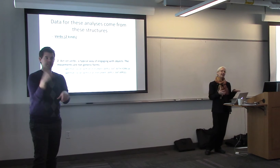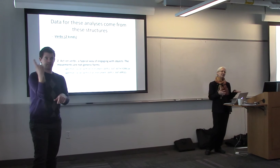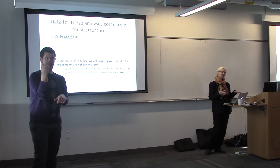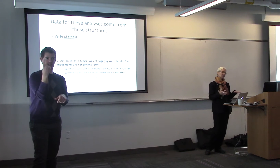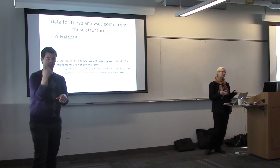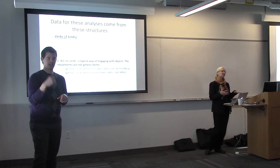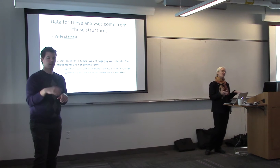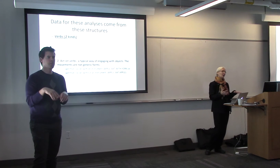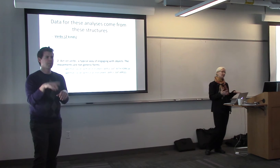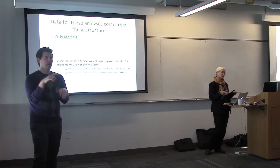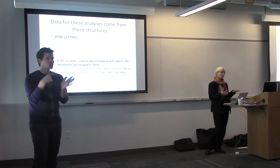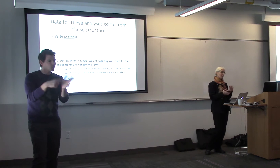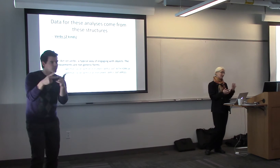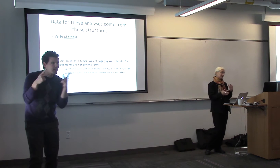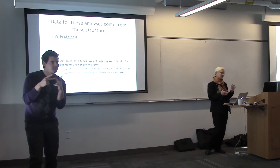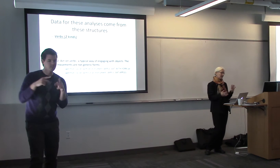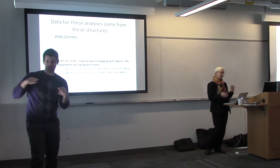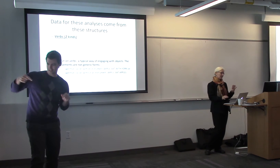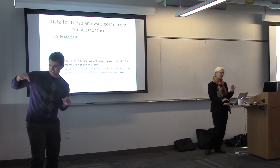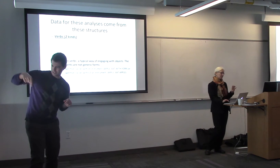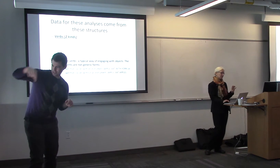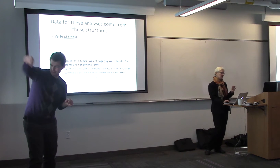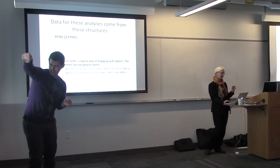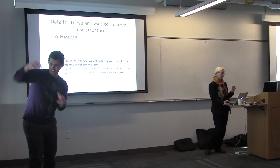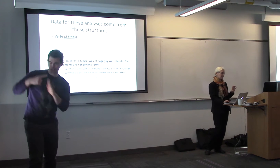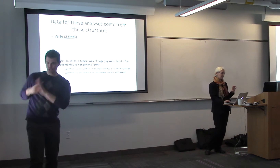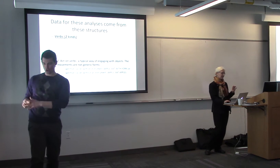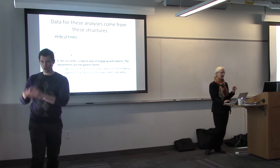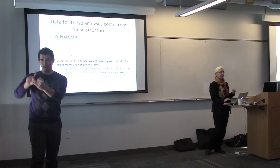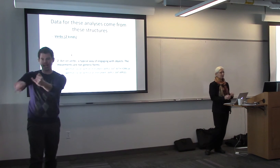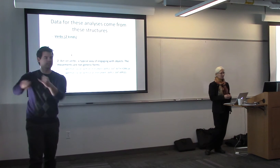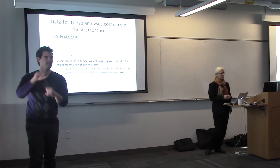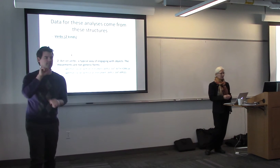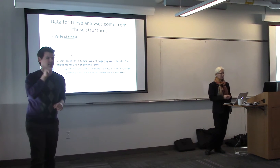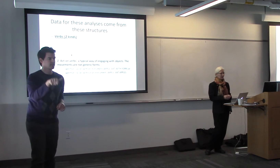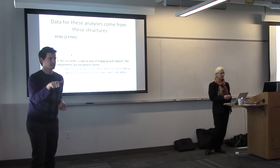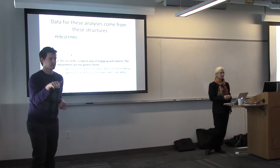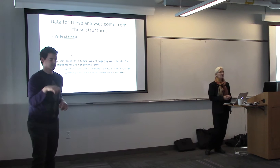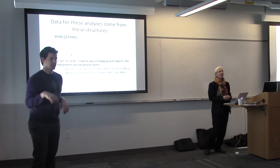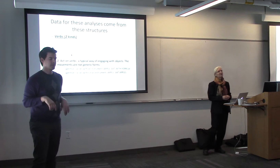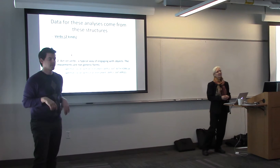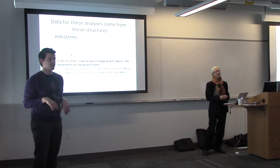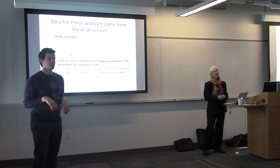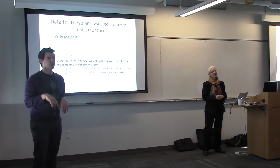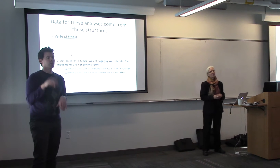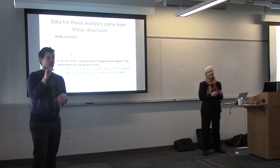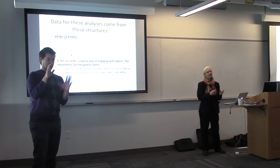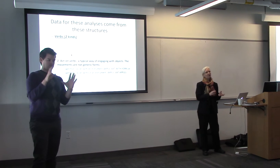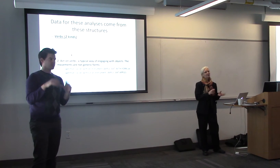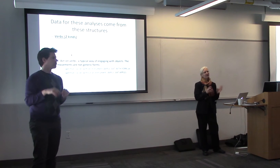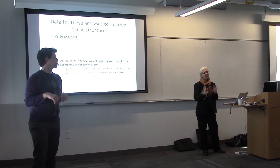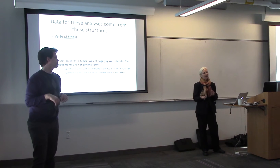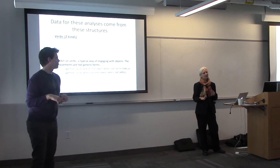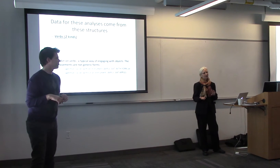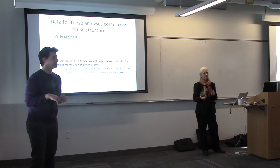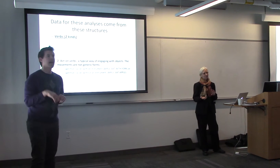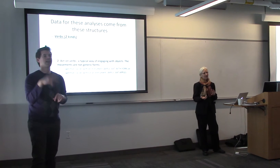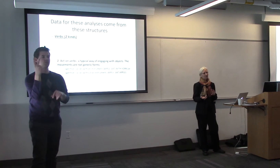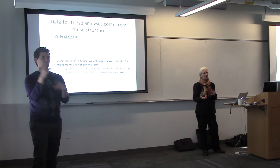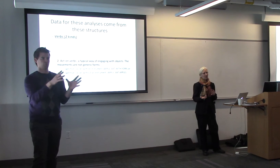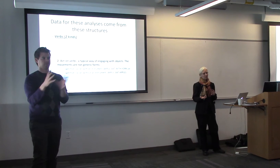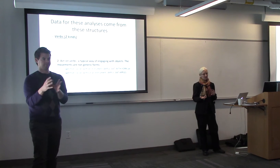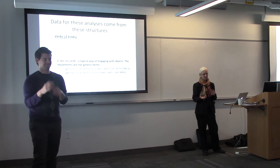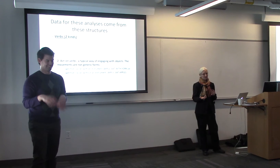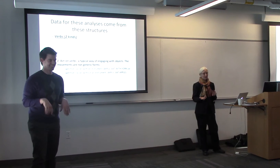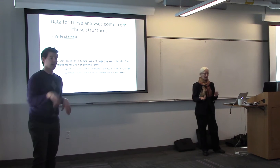these are agentive also. There are two kinds of these act-on predicates. Some of them are verbs that act on a